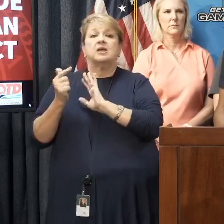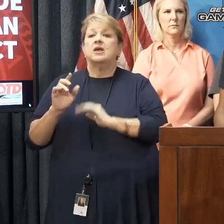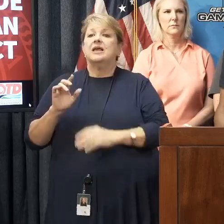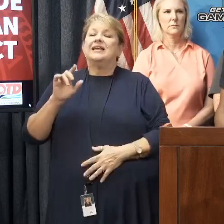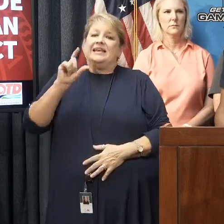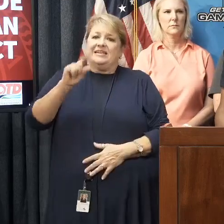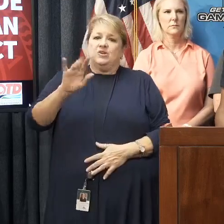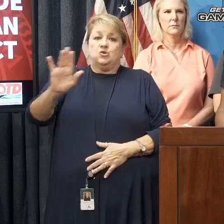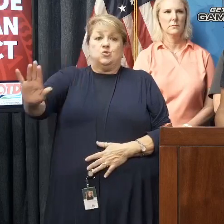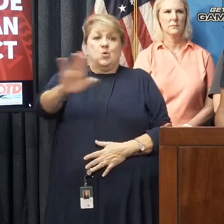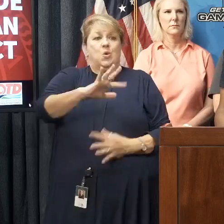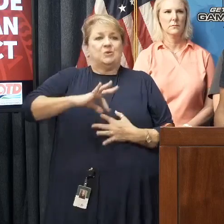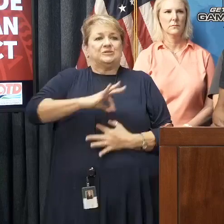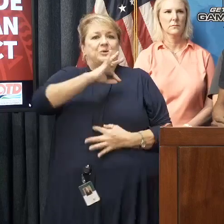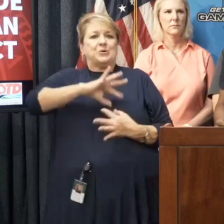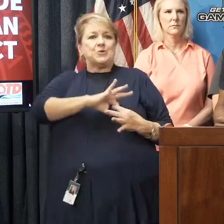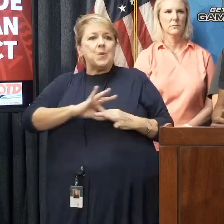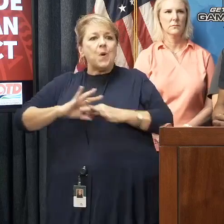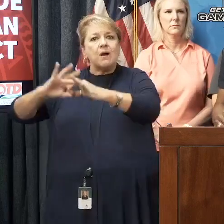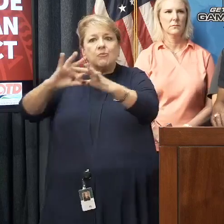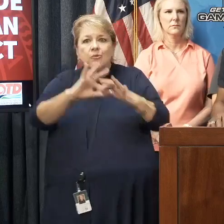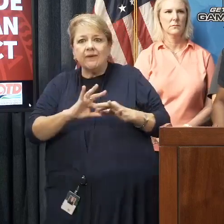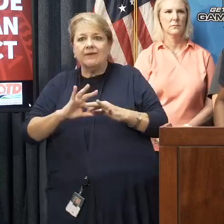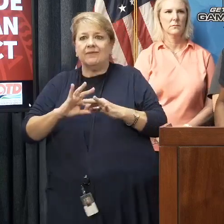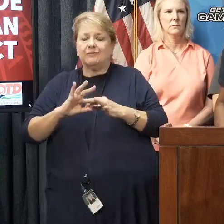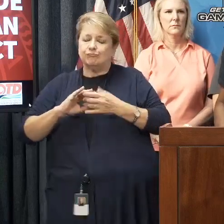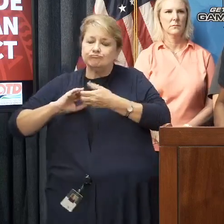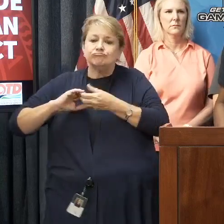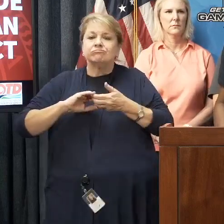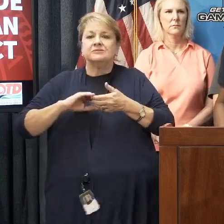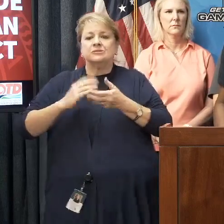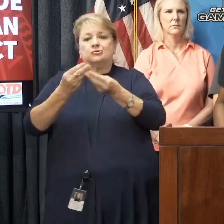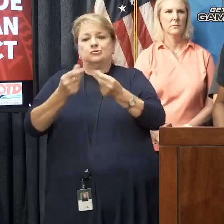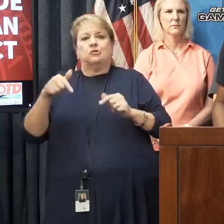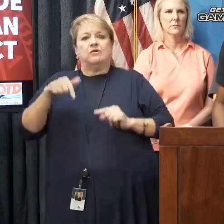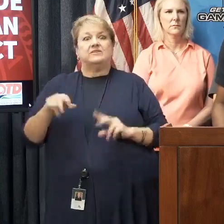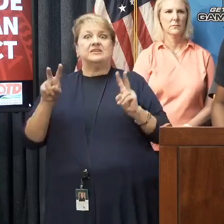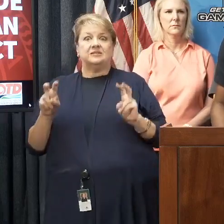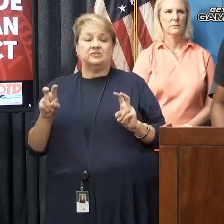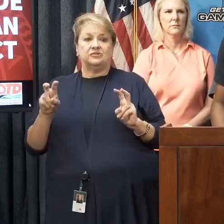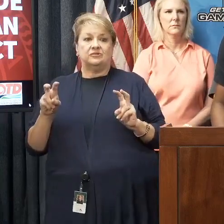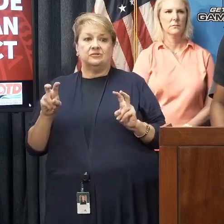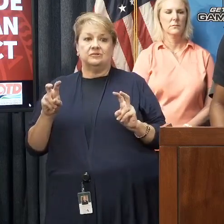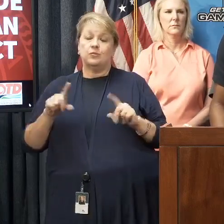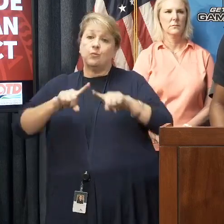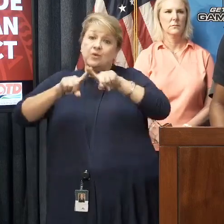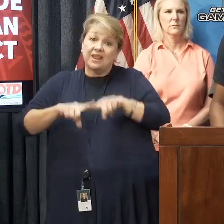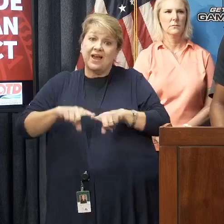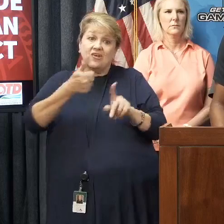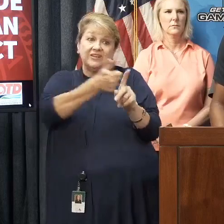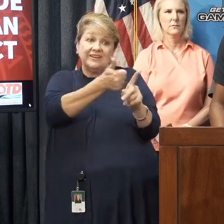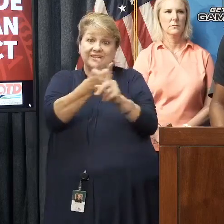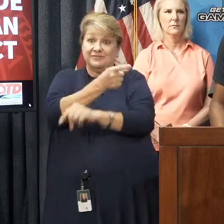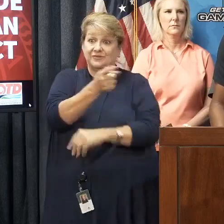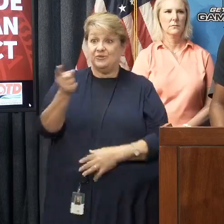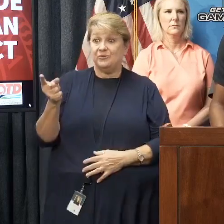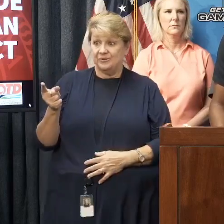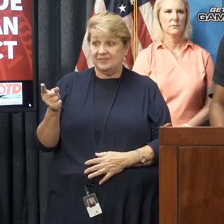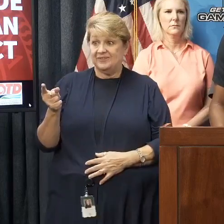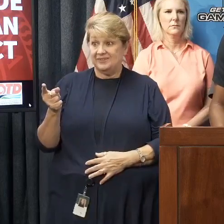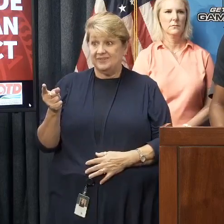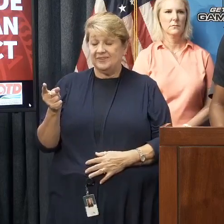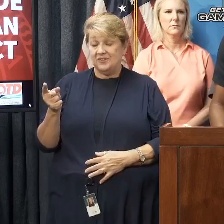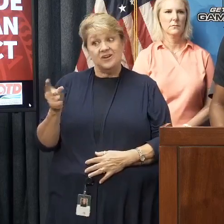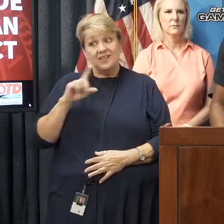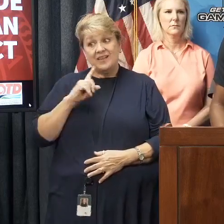of cooperation in order for us to really work at solving this issue. So that's what we rely on, but also know that, you know,